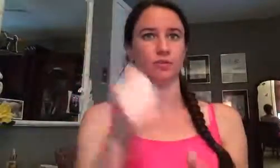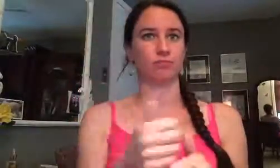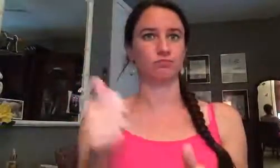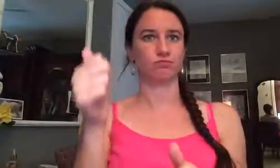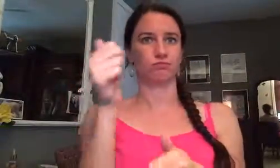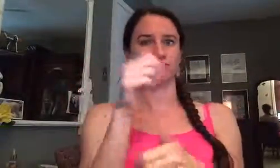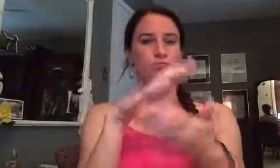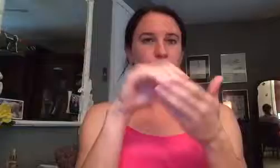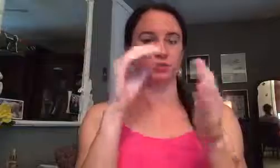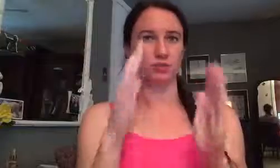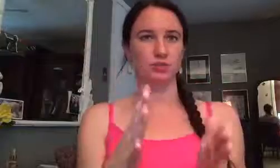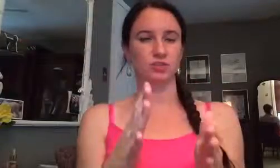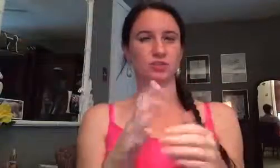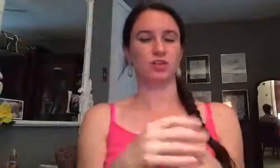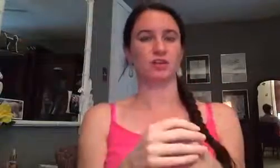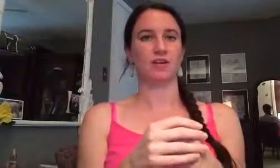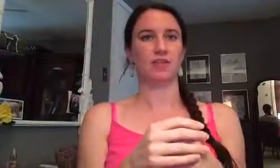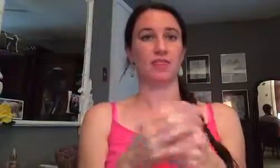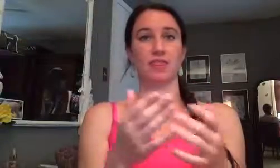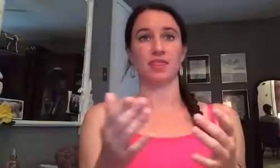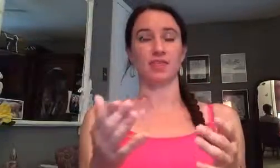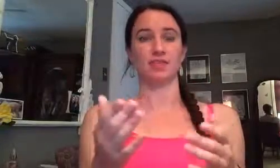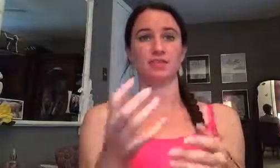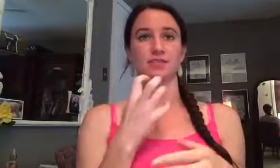This is the warm-up section.